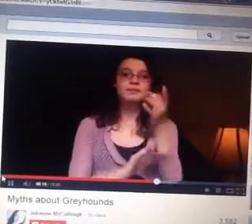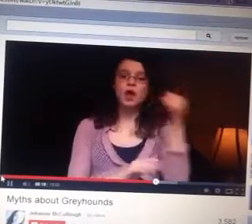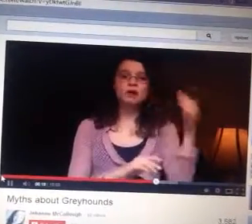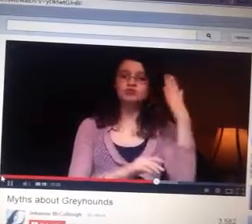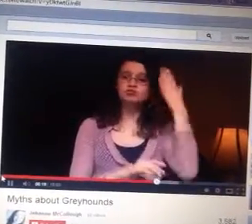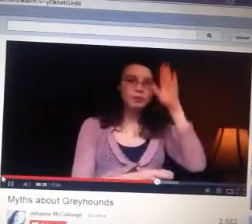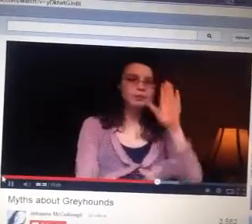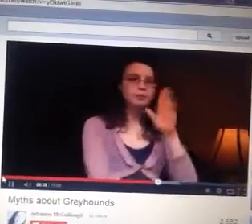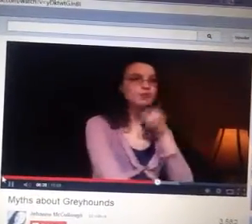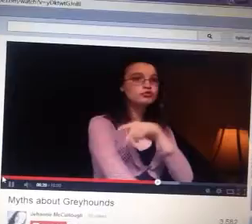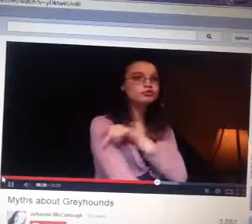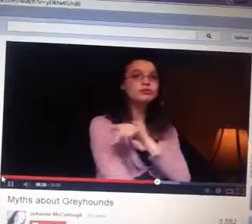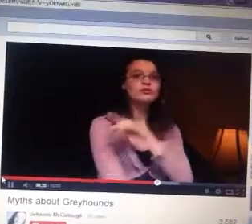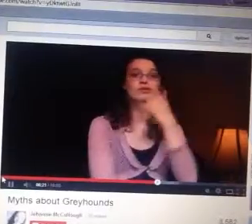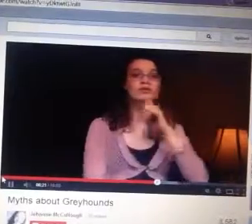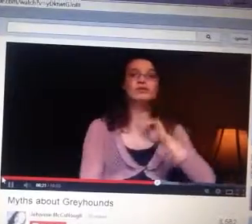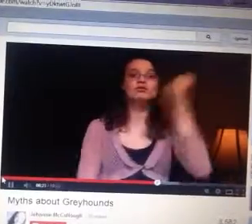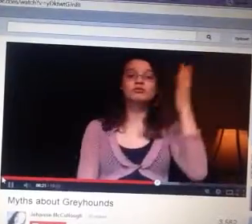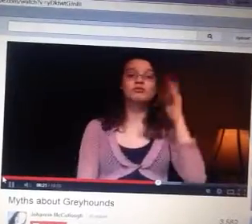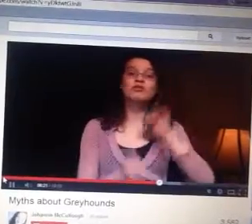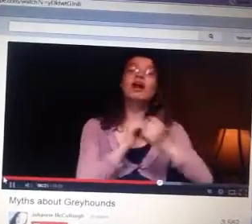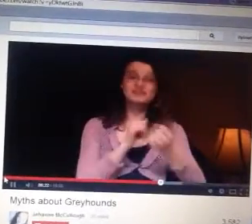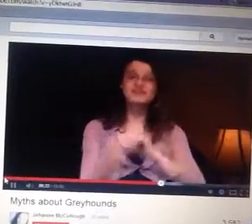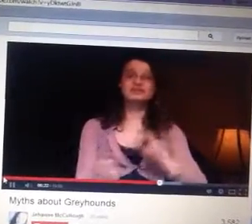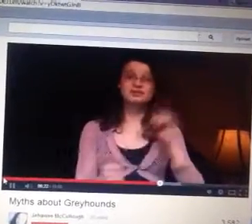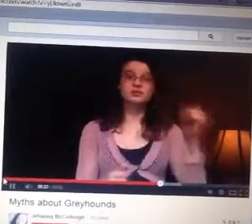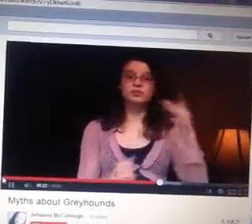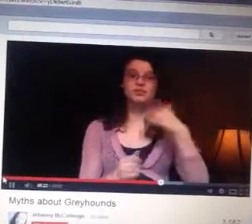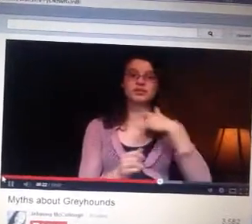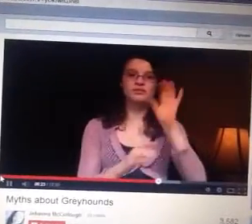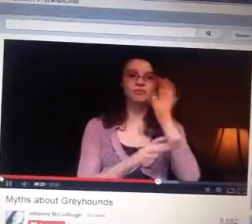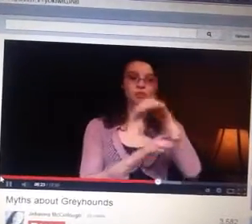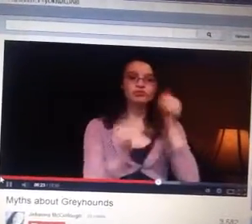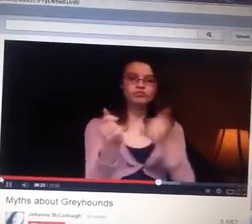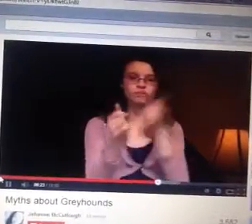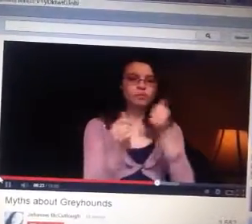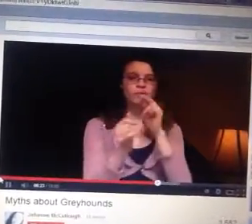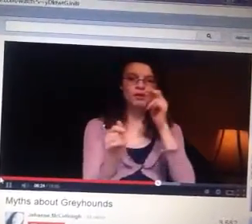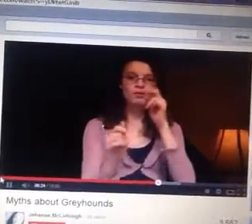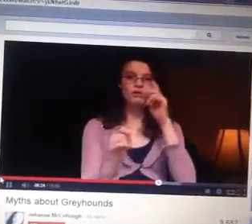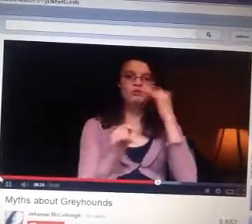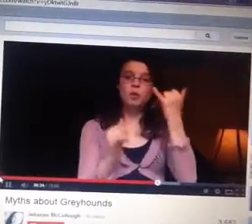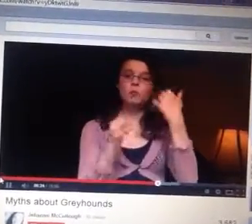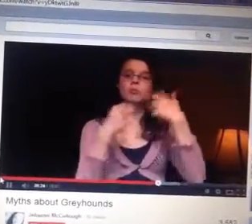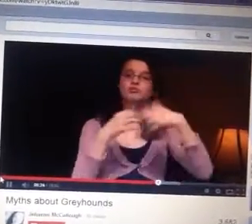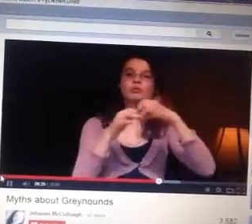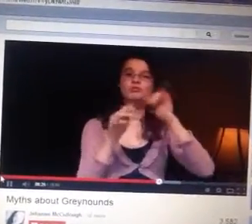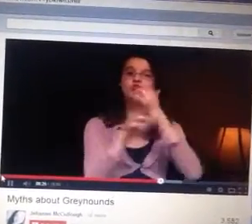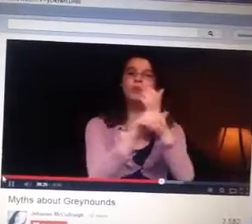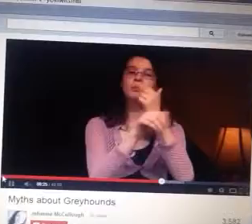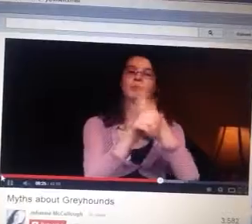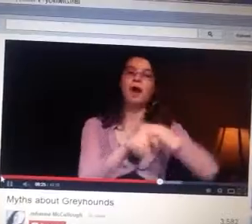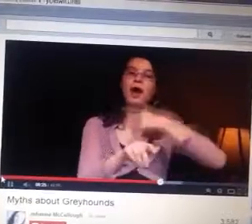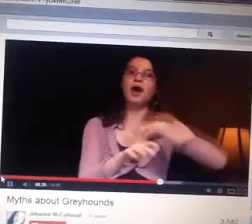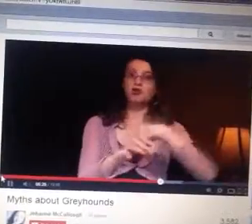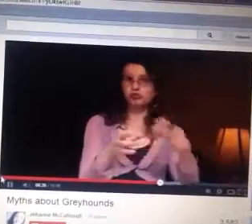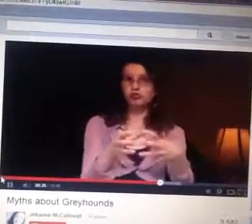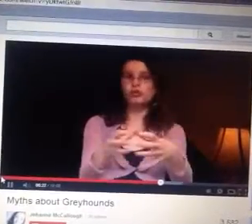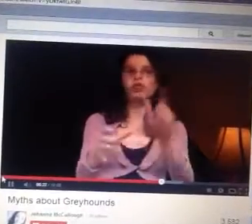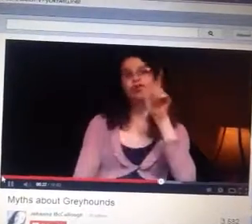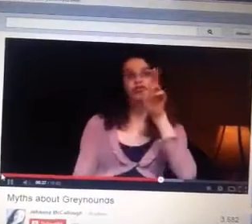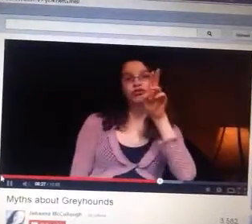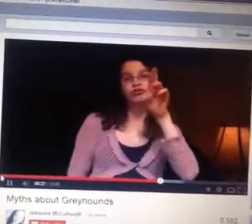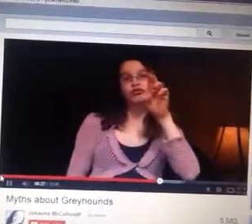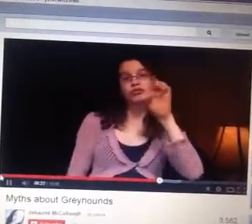So they have to put the muzzle on. It's not because they have a mean personality. It's just for purposes of the